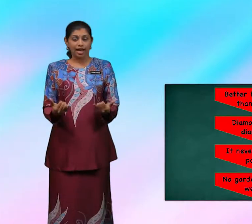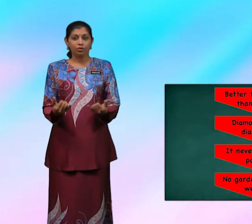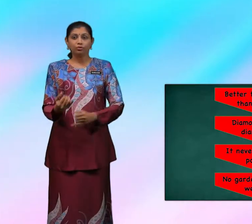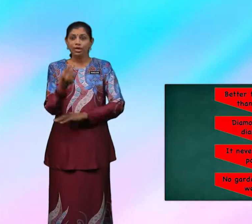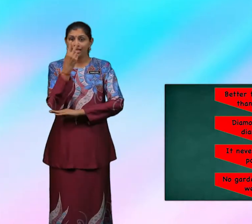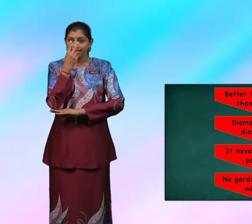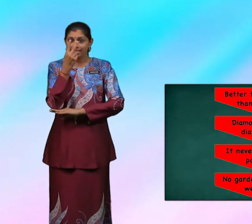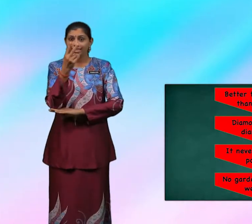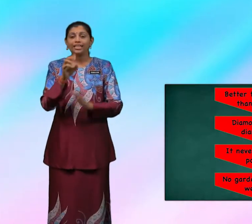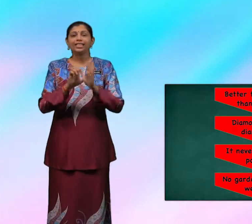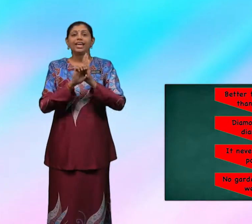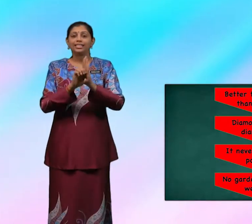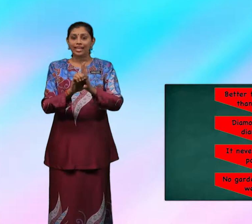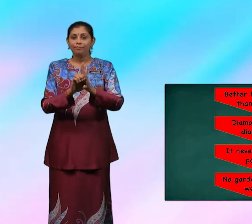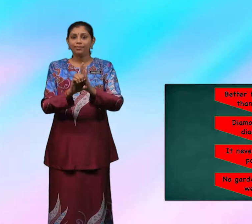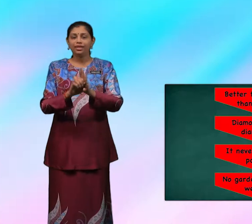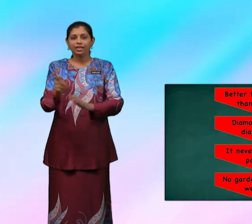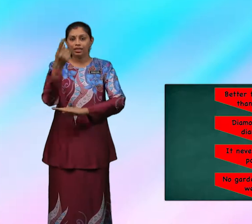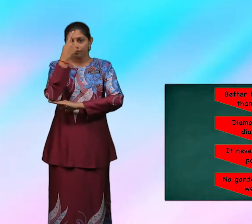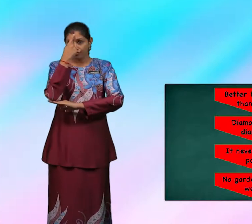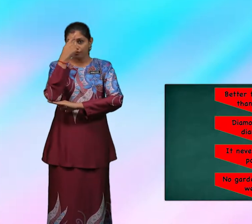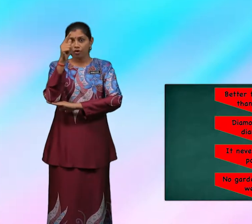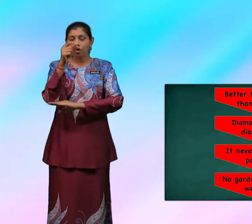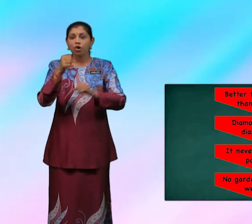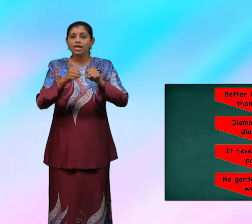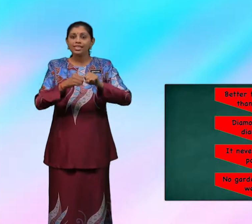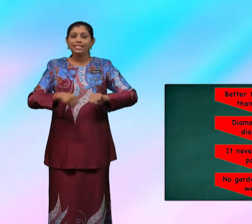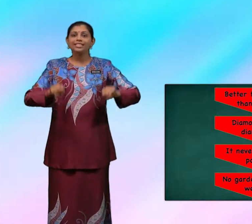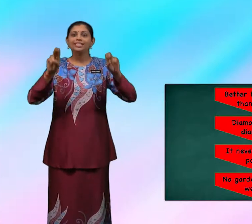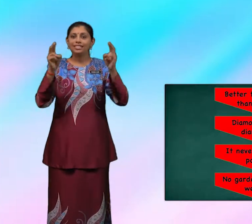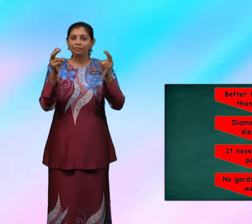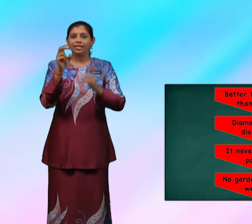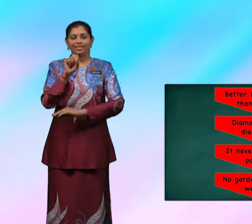Now, see the example for similes.